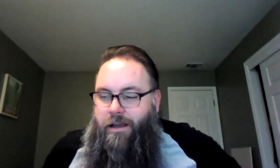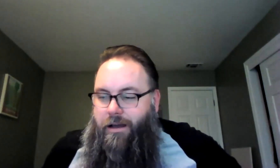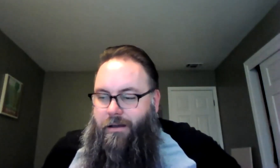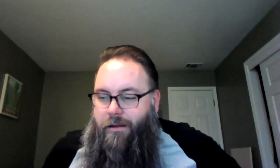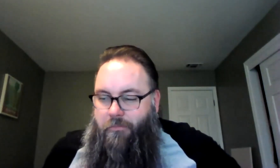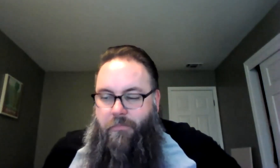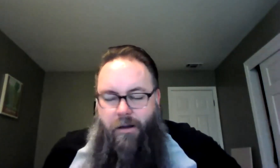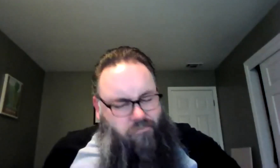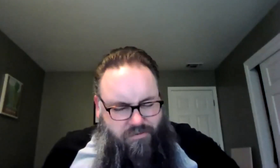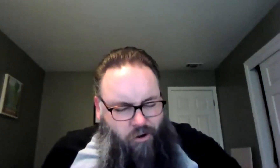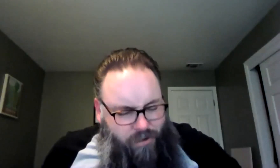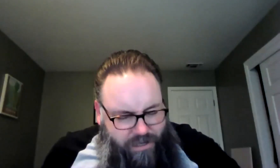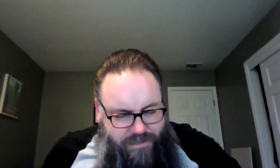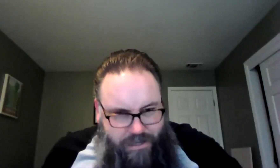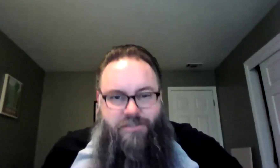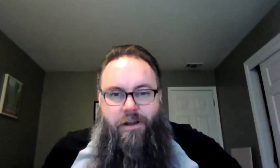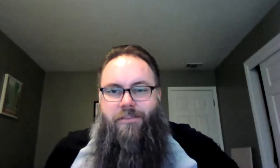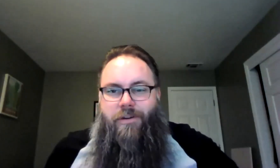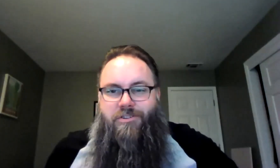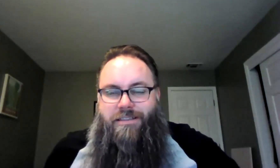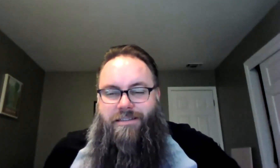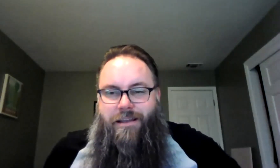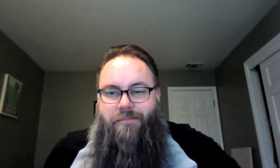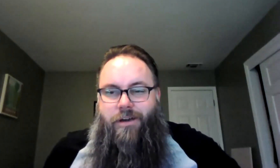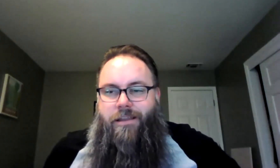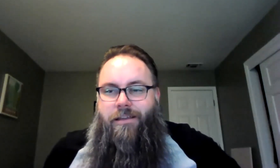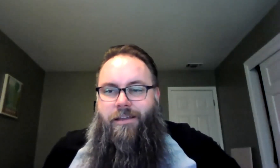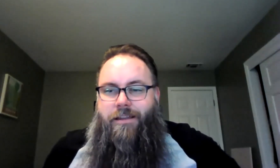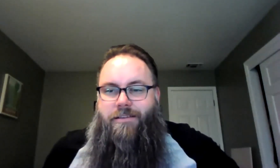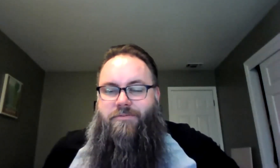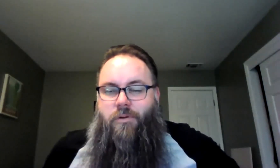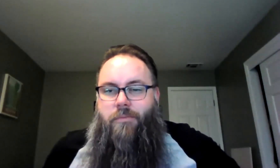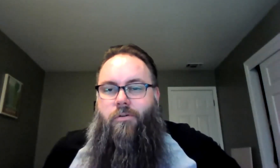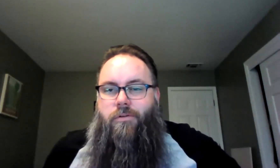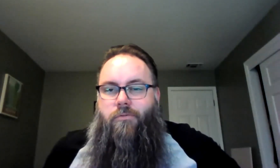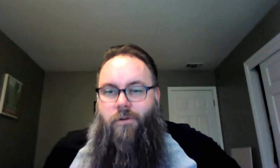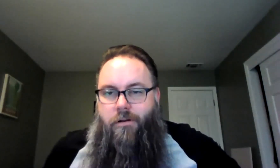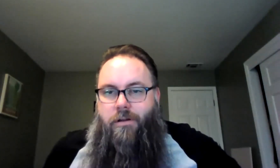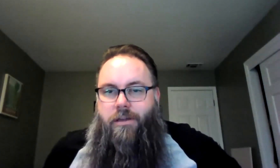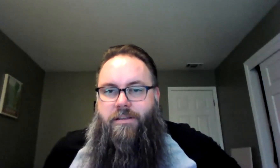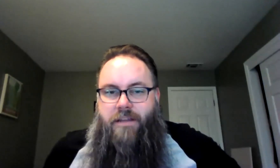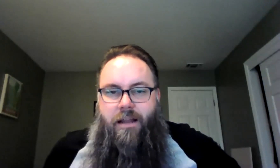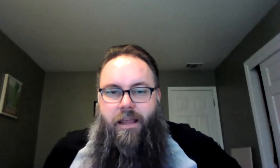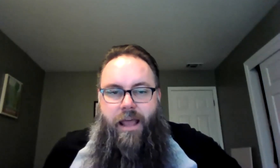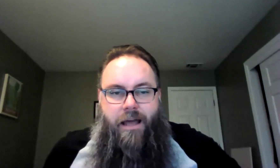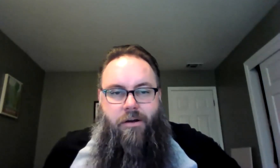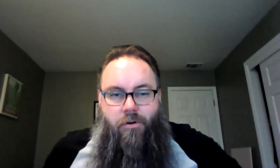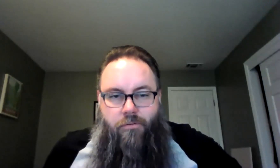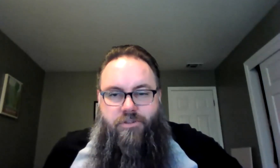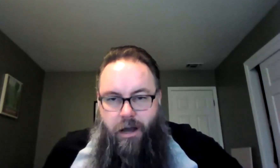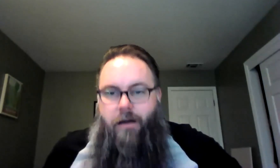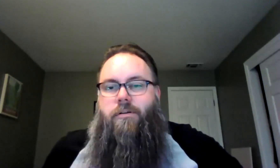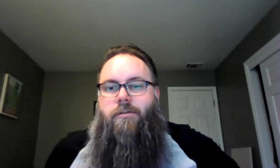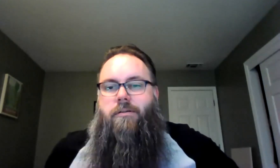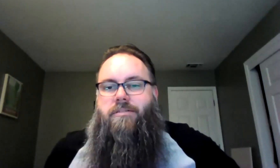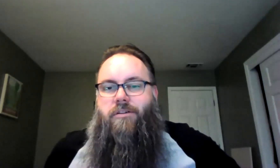And hopefully I can say this right the way Tracy said it, but it is remote work. It is not an